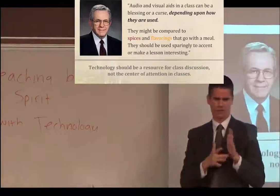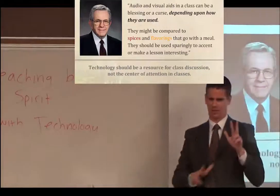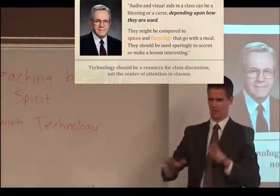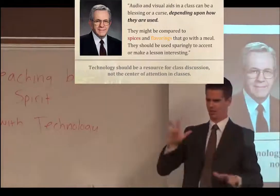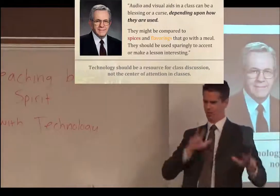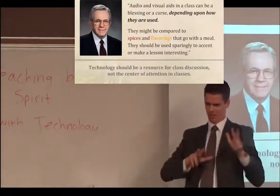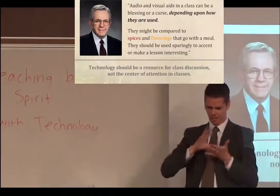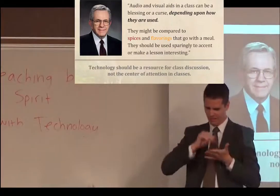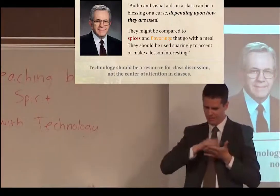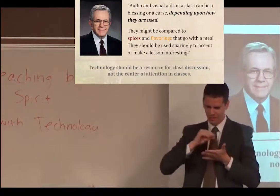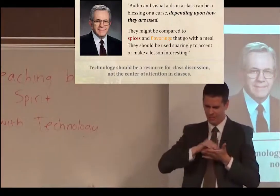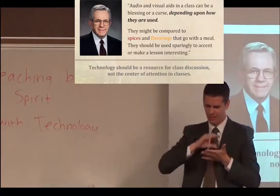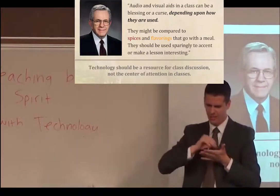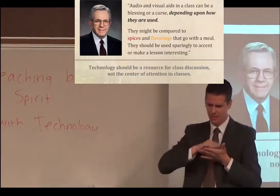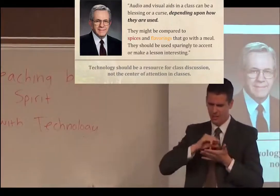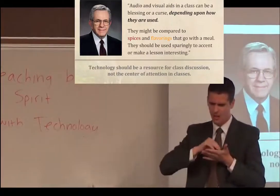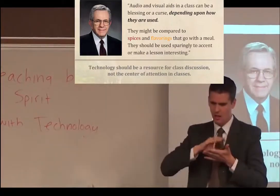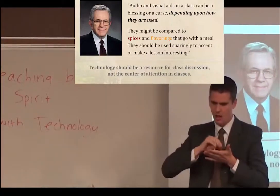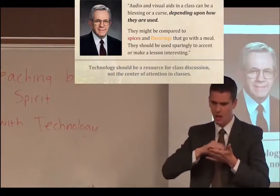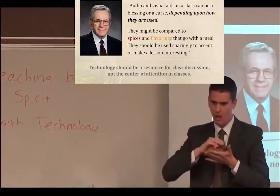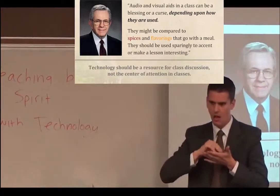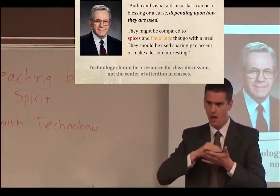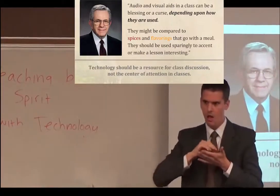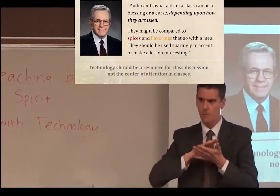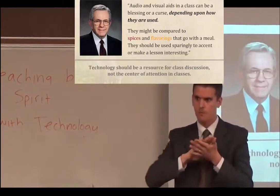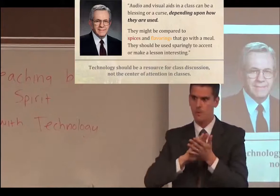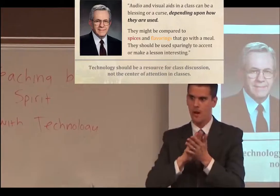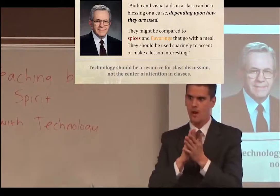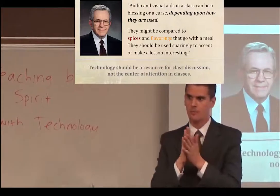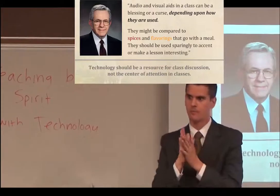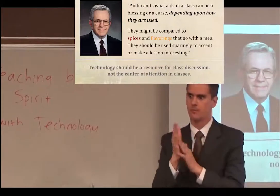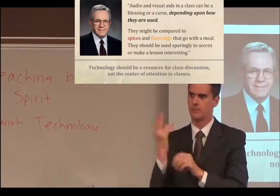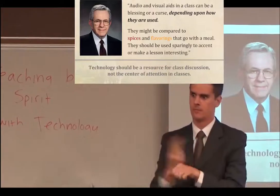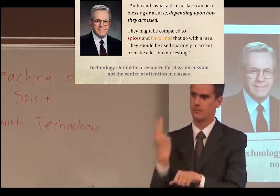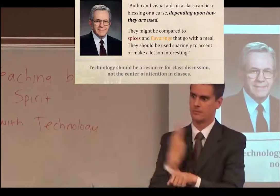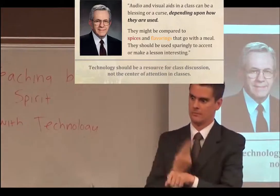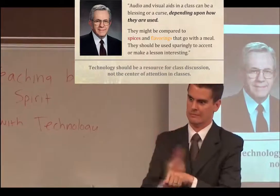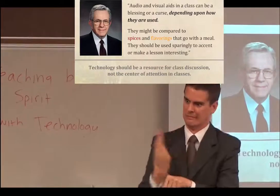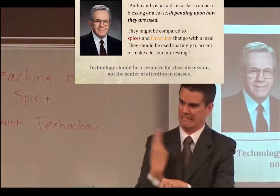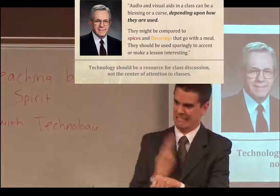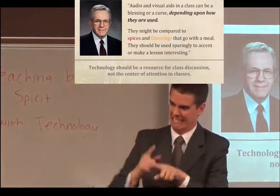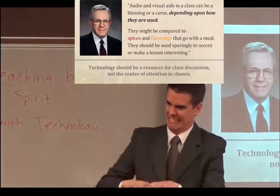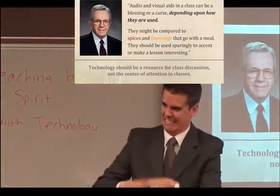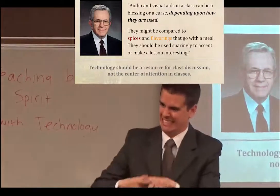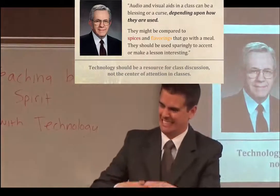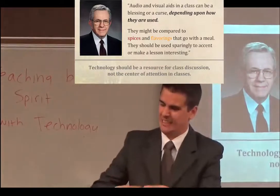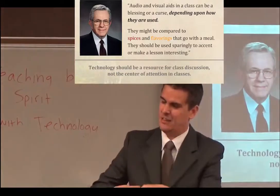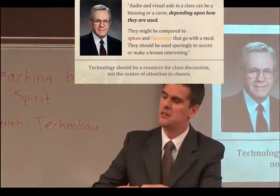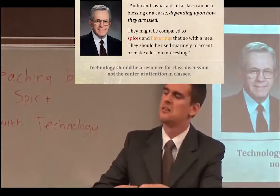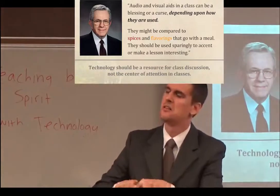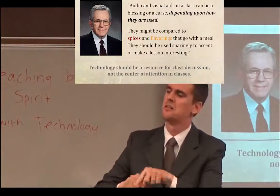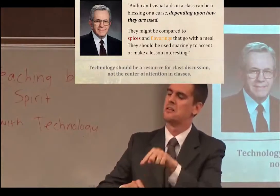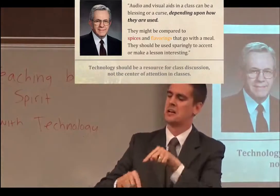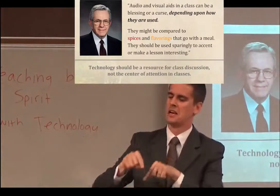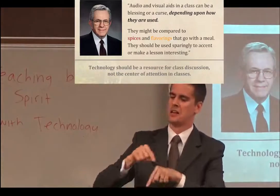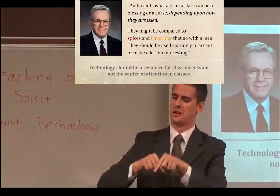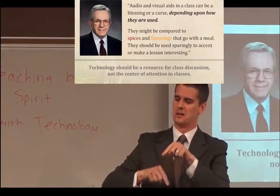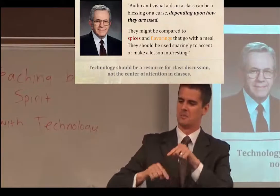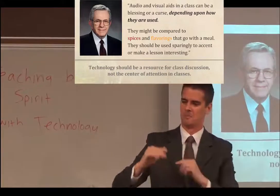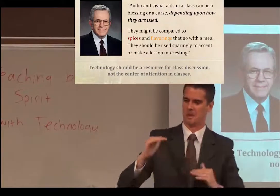trip and you remember how awkward it was with technology, and once that technology came out, you're able to use